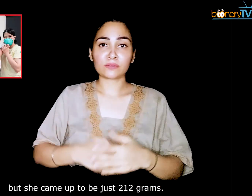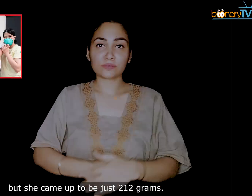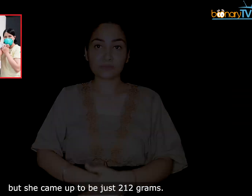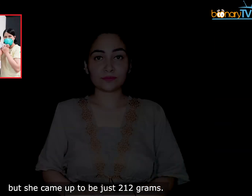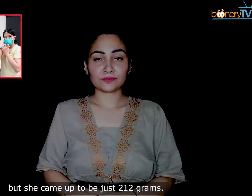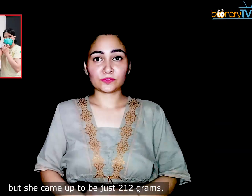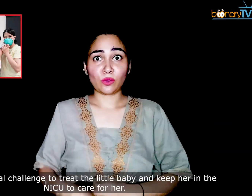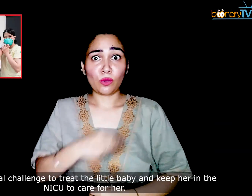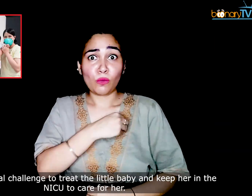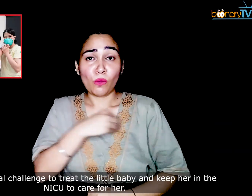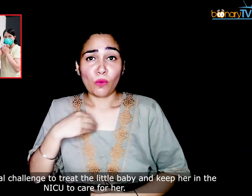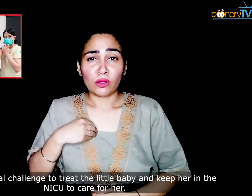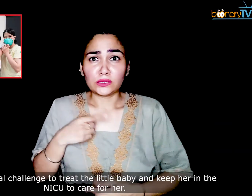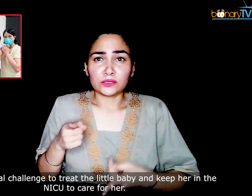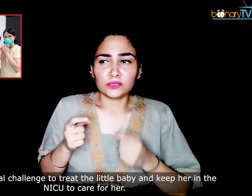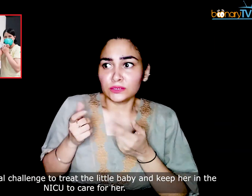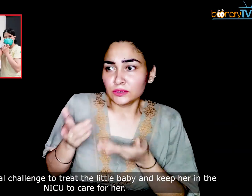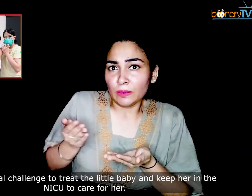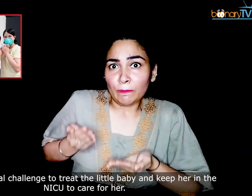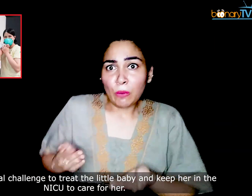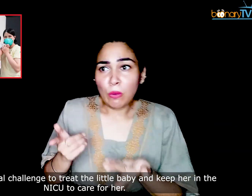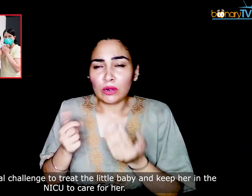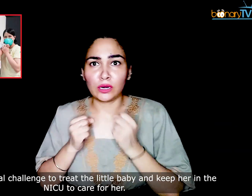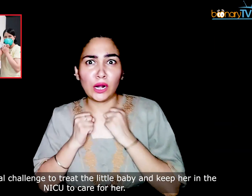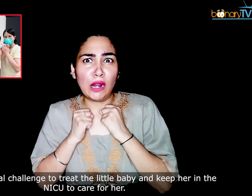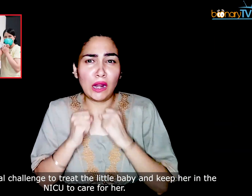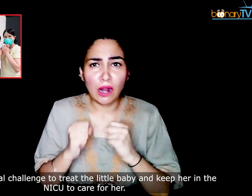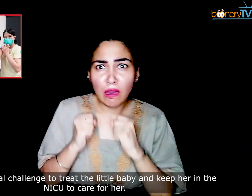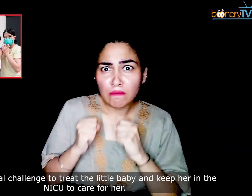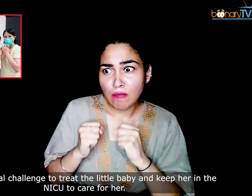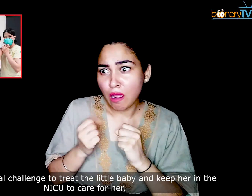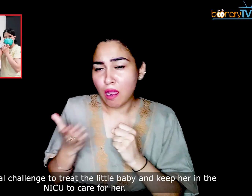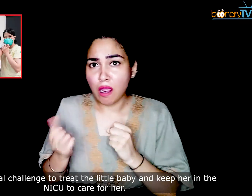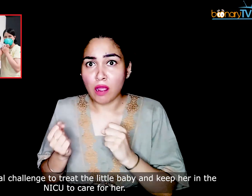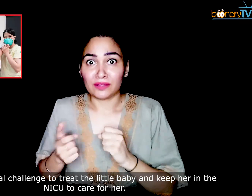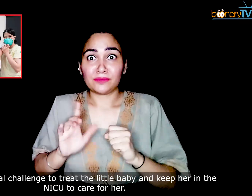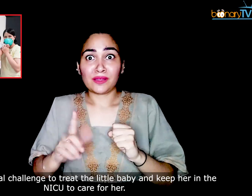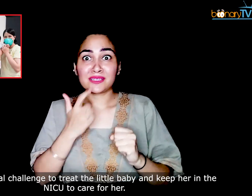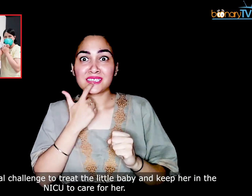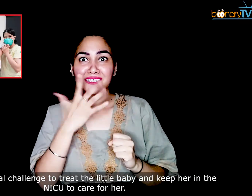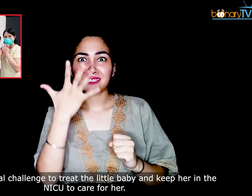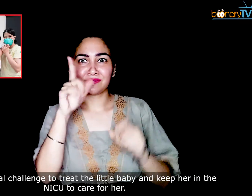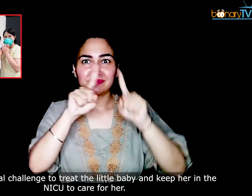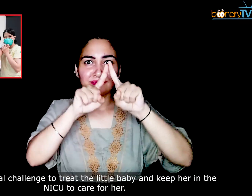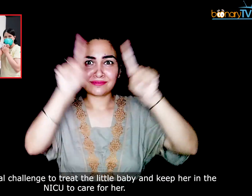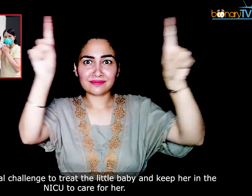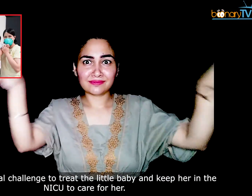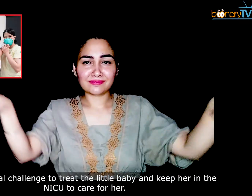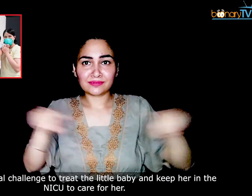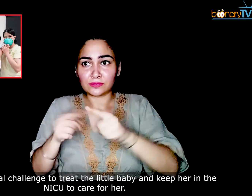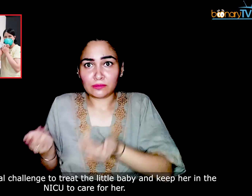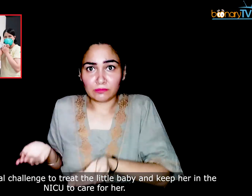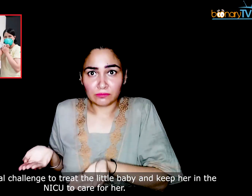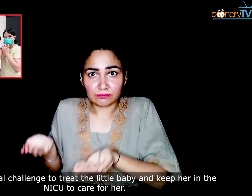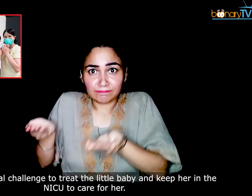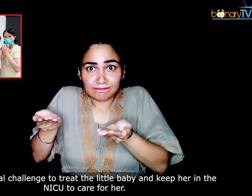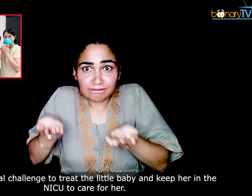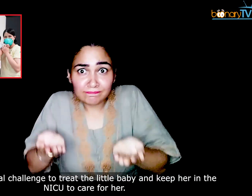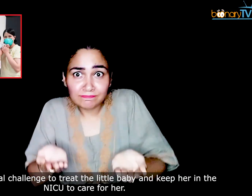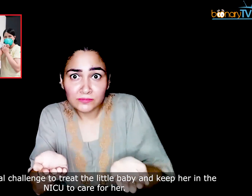It was a real challenge to treat the little baby and keep her in the NICU